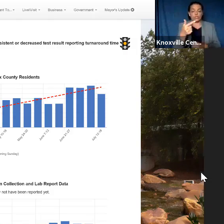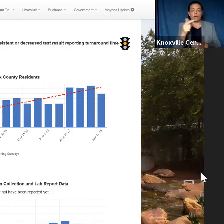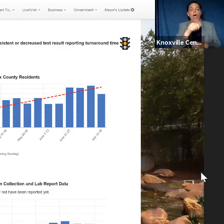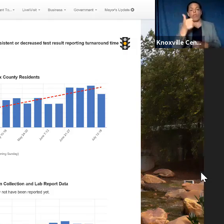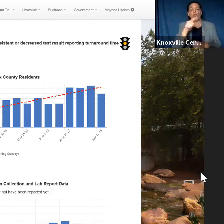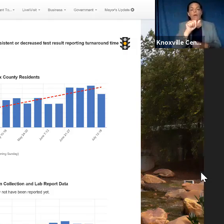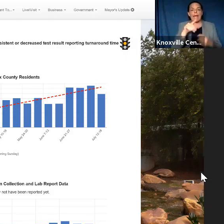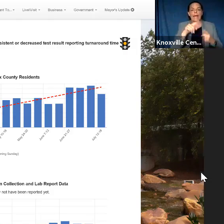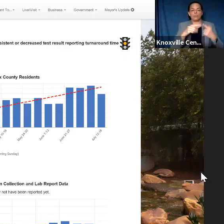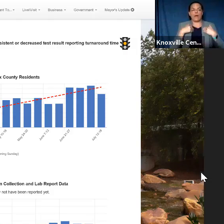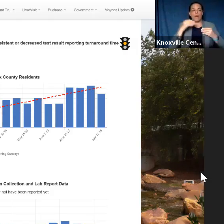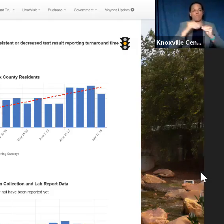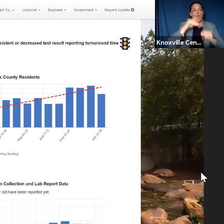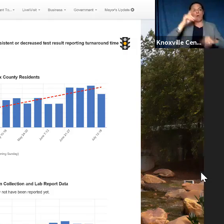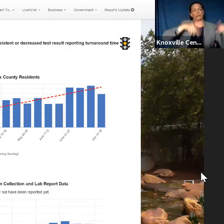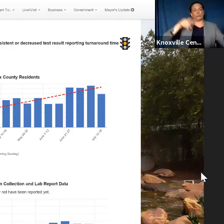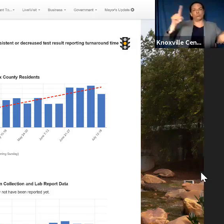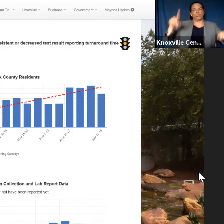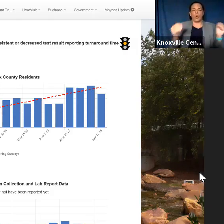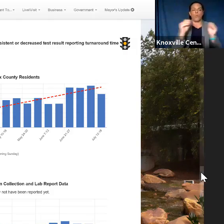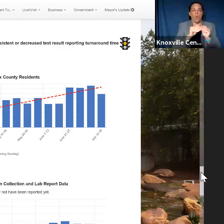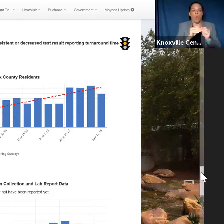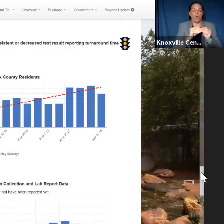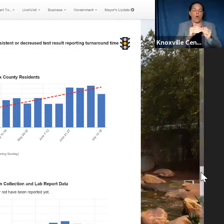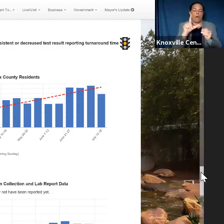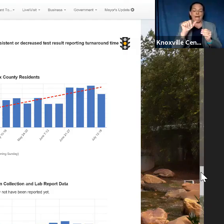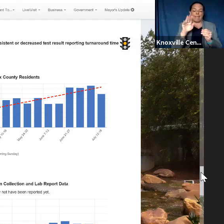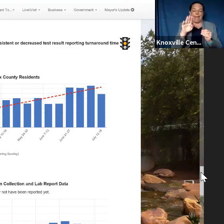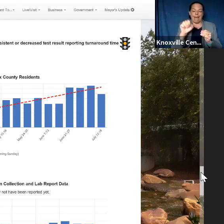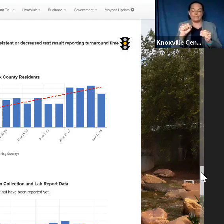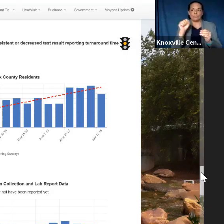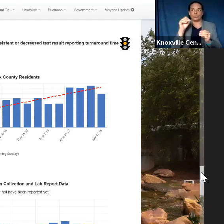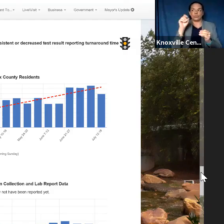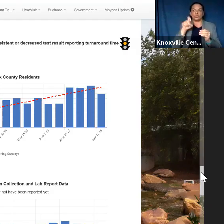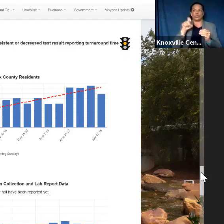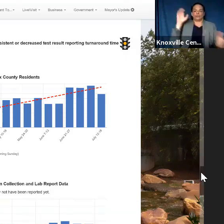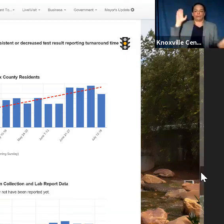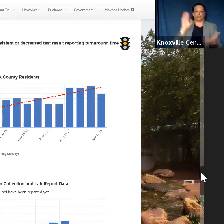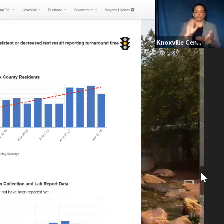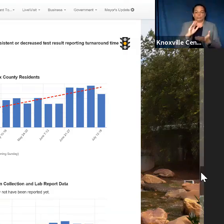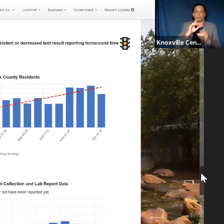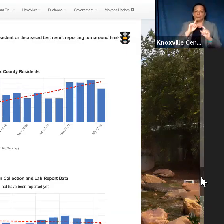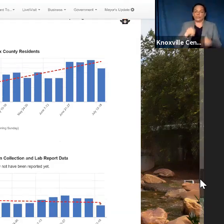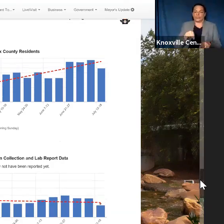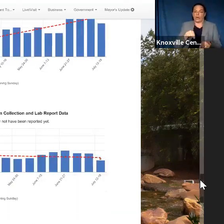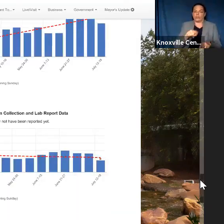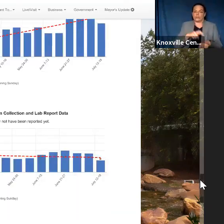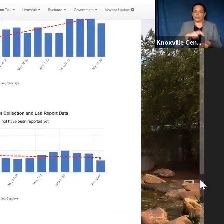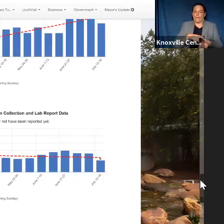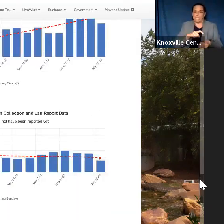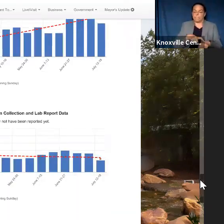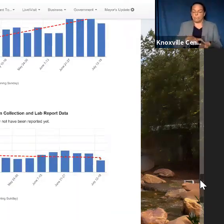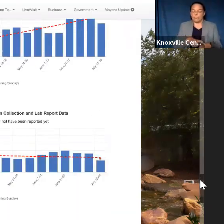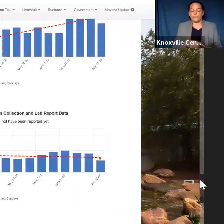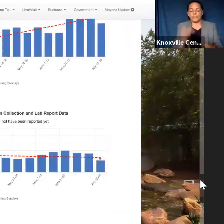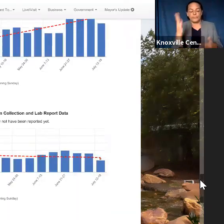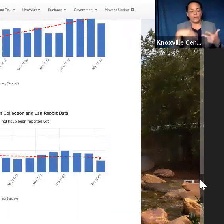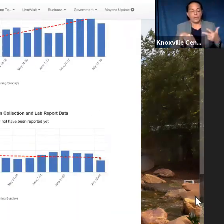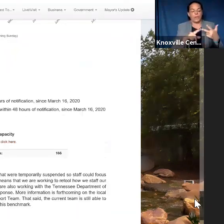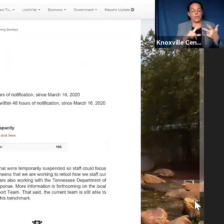lab partners, which should cut down on the lag time here at Knox County Health Department. Our third